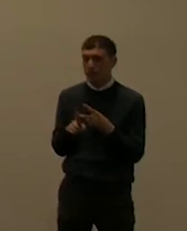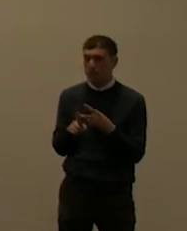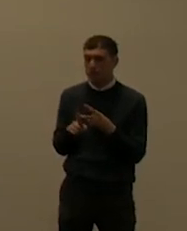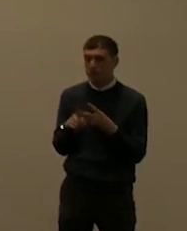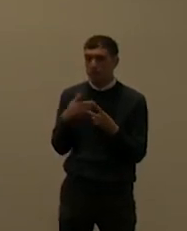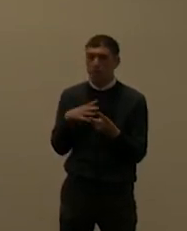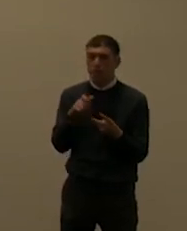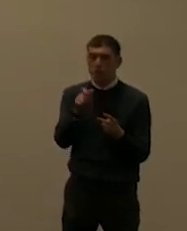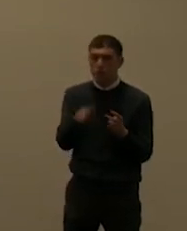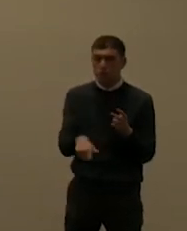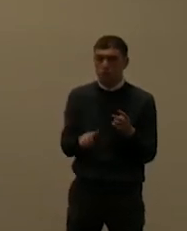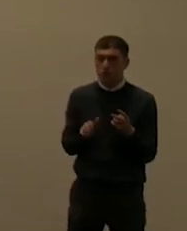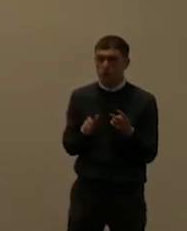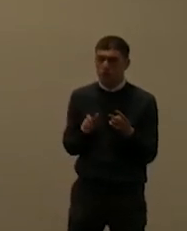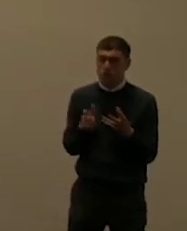with